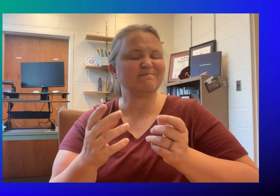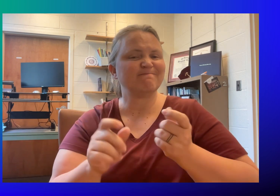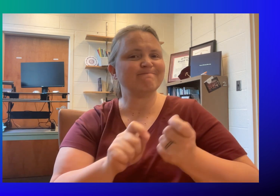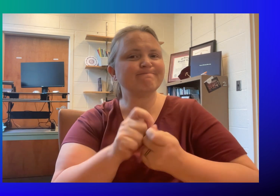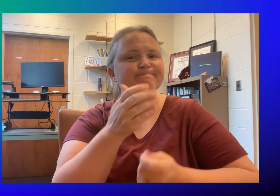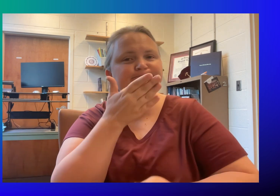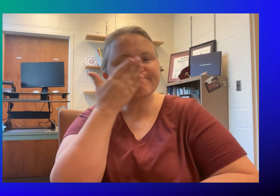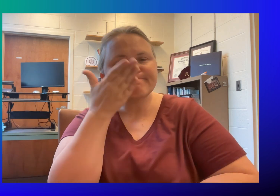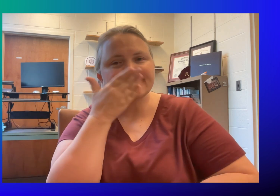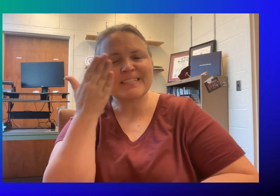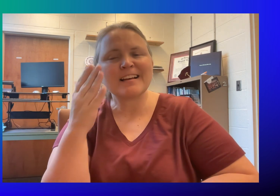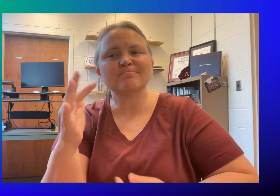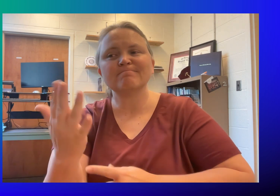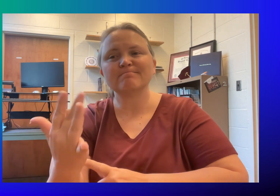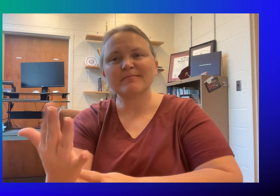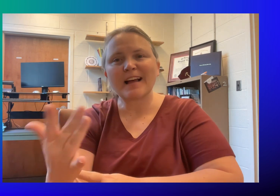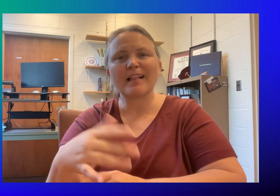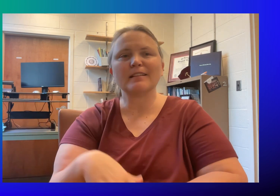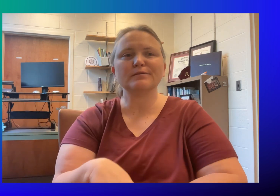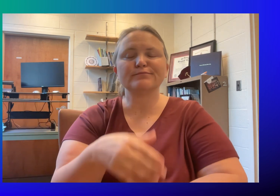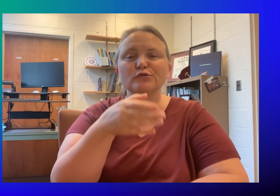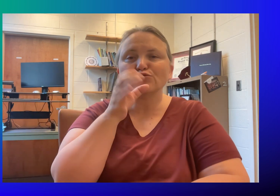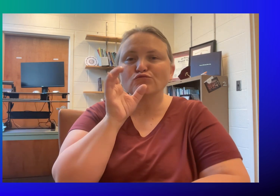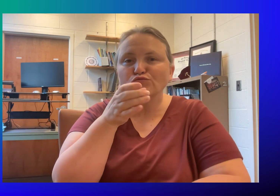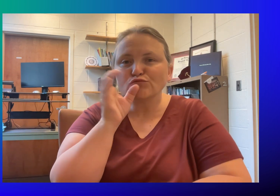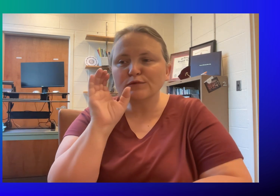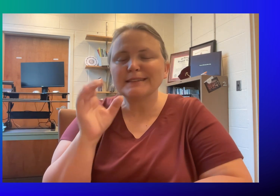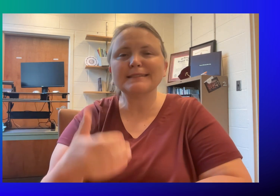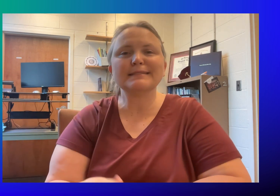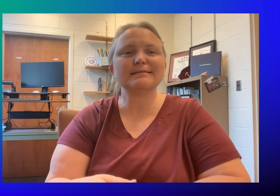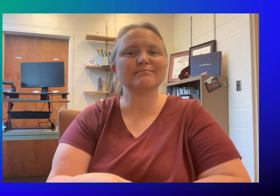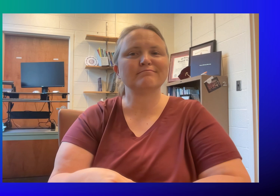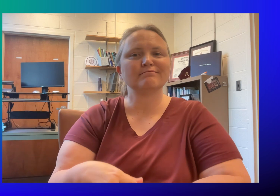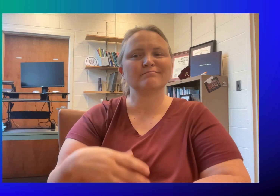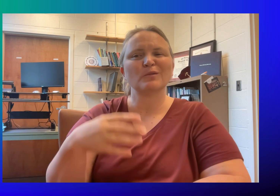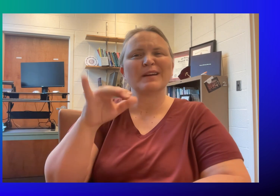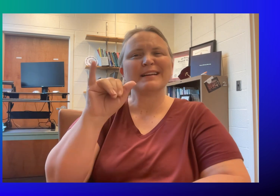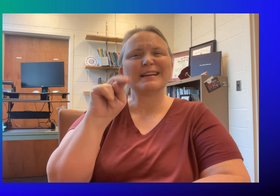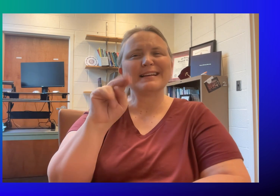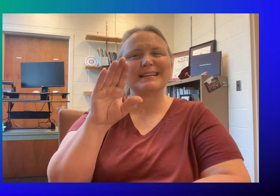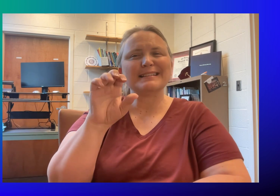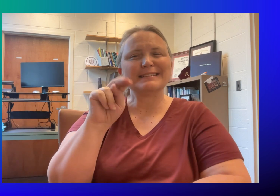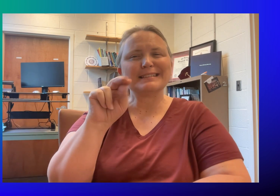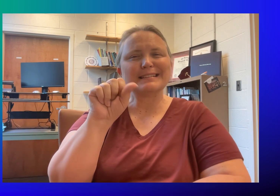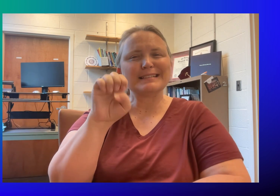into the workflow. So you could do that with candles, with a drink, with some incense, and so forth.